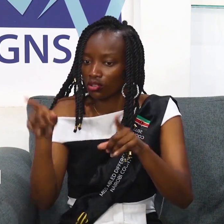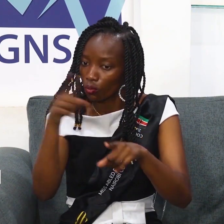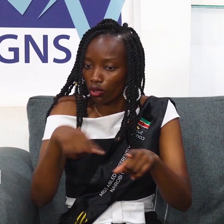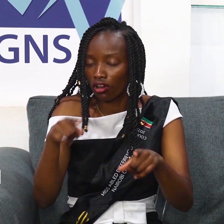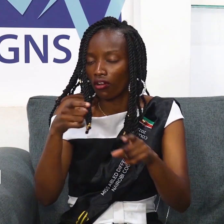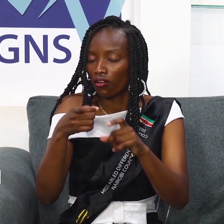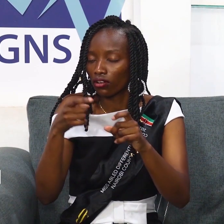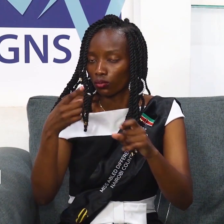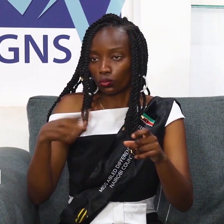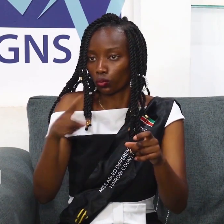And